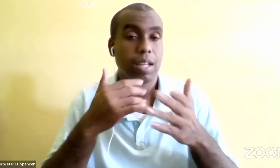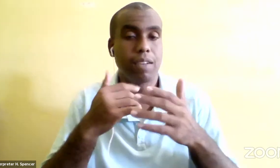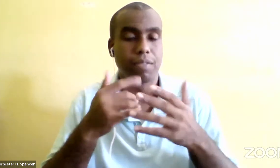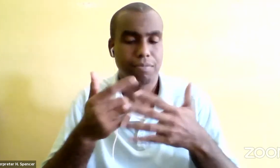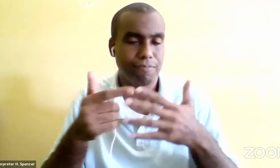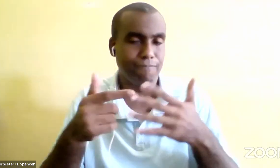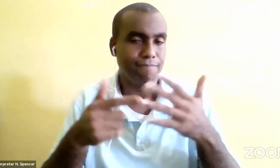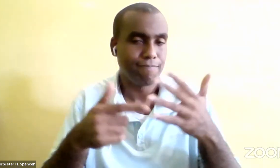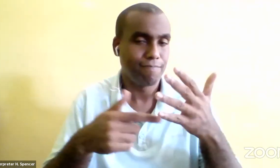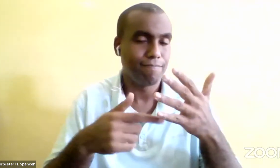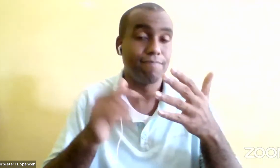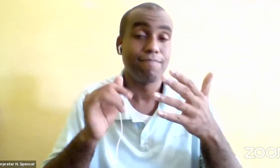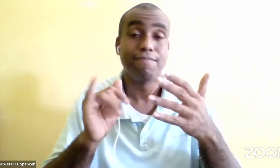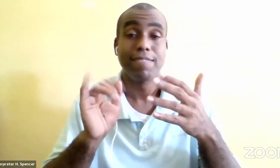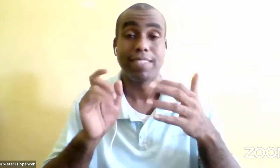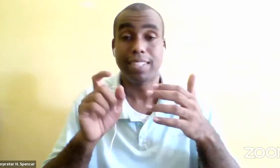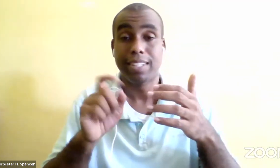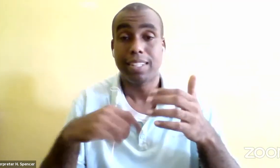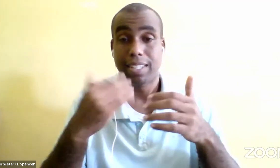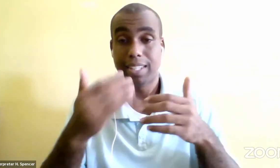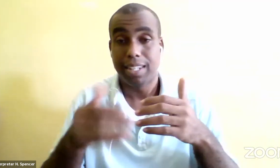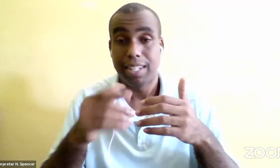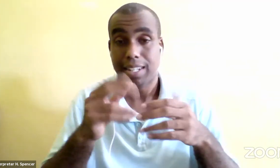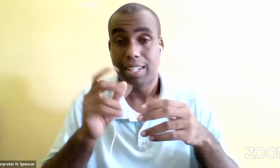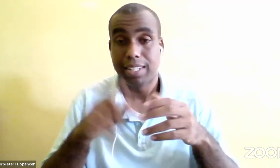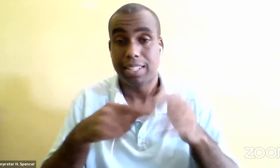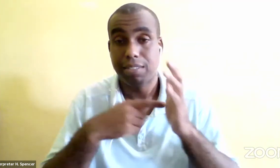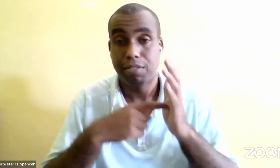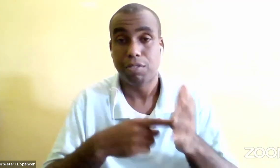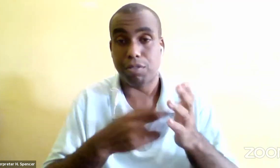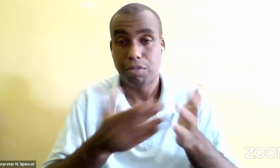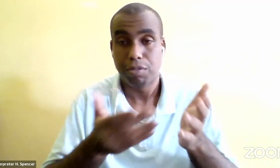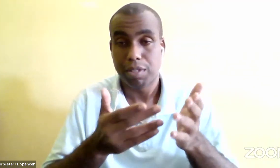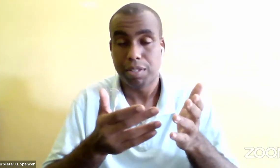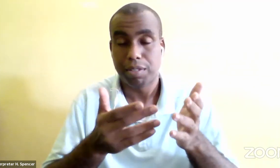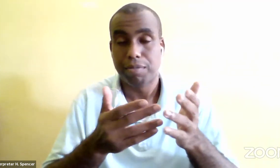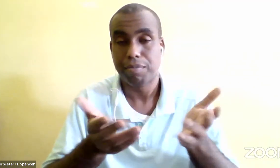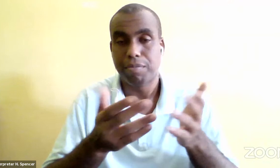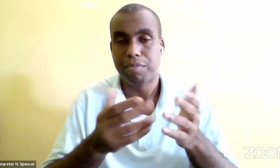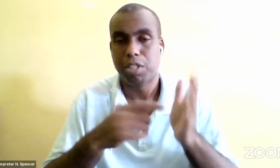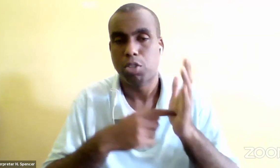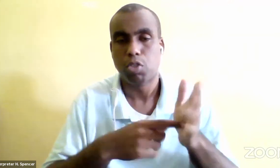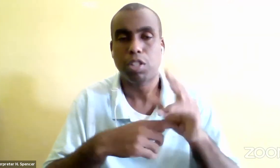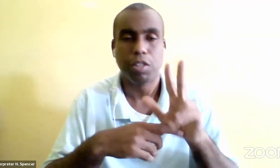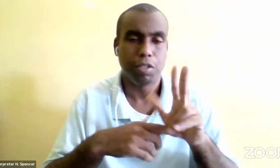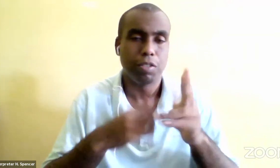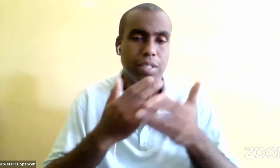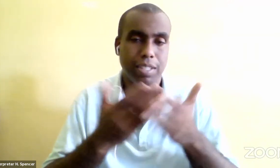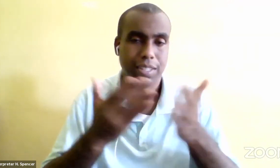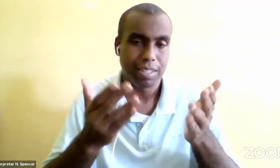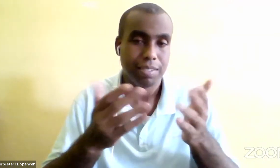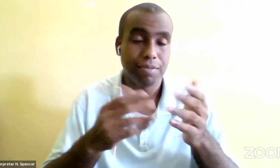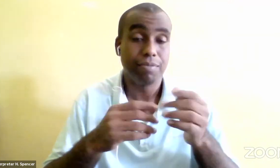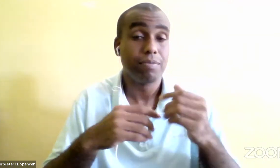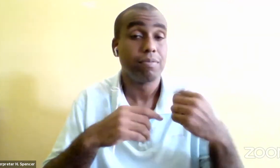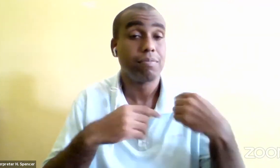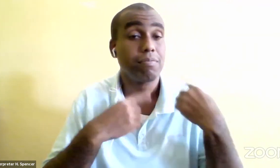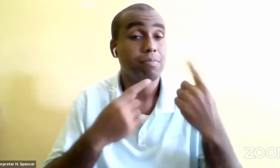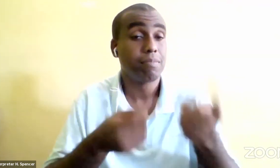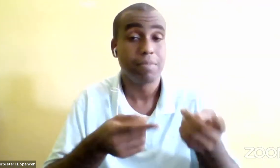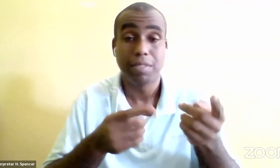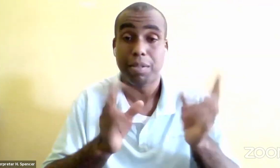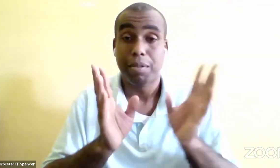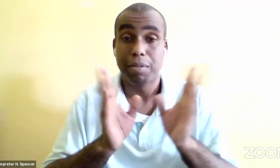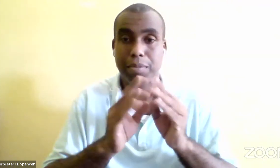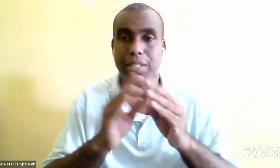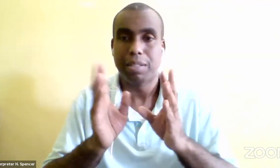show is I think I should put on 3 things right now. I've just been going from meeting to meeting, and really it's no excuse,